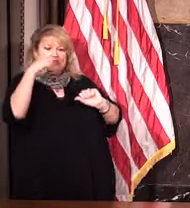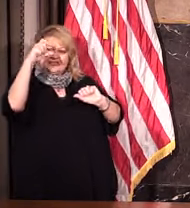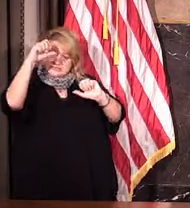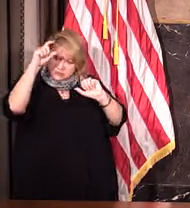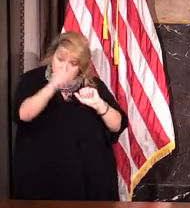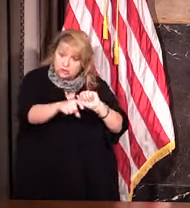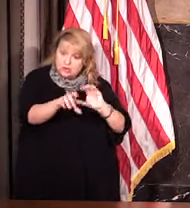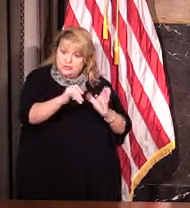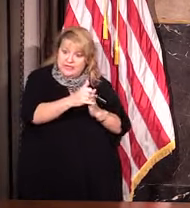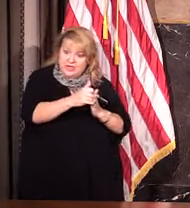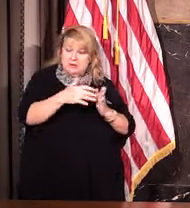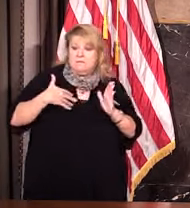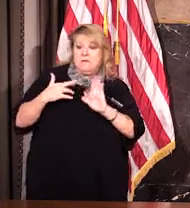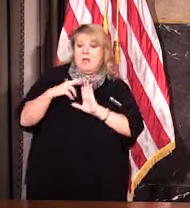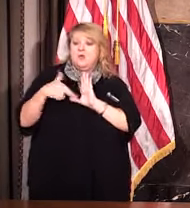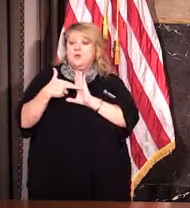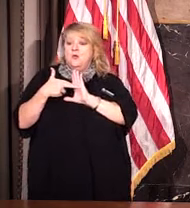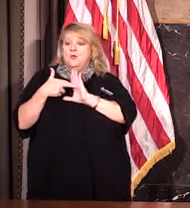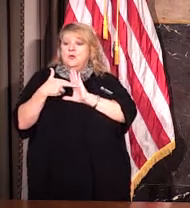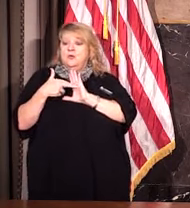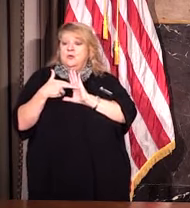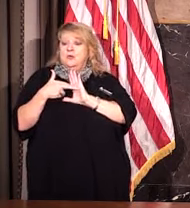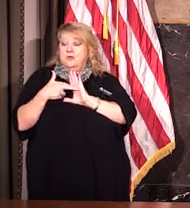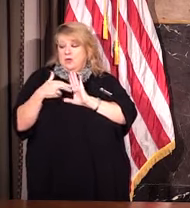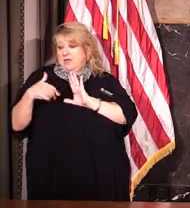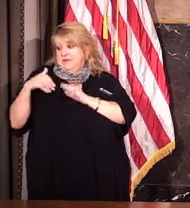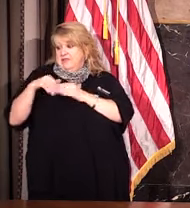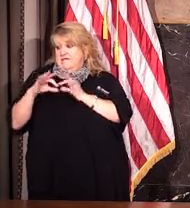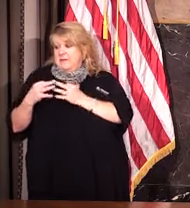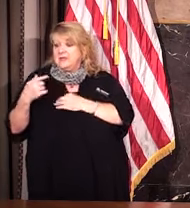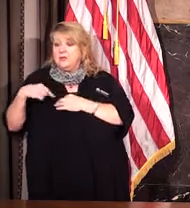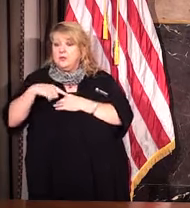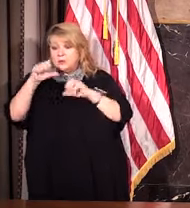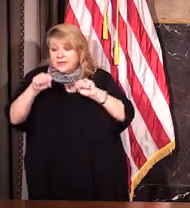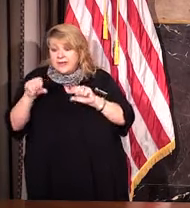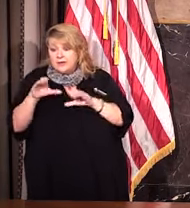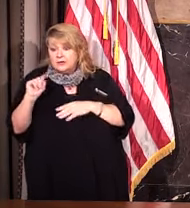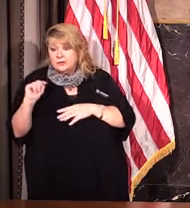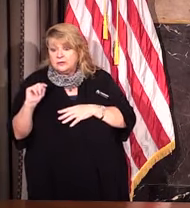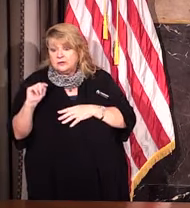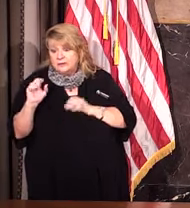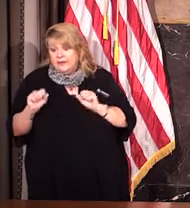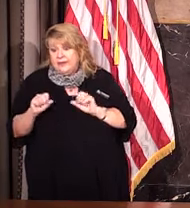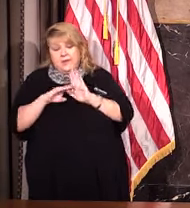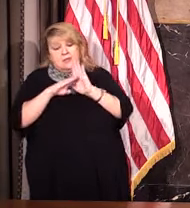my role as family of others tells me we can.